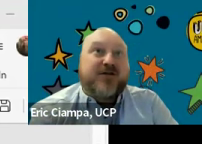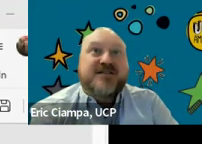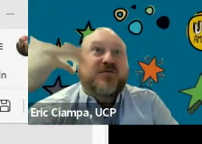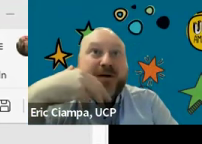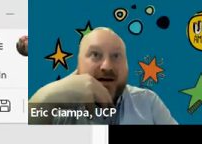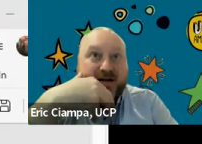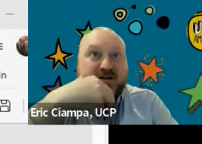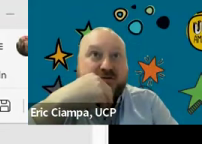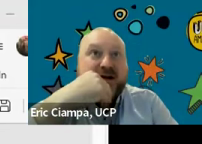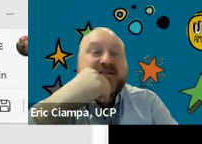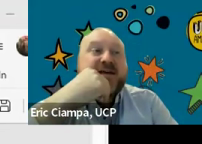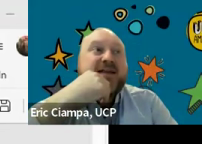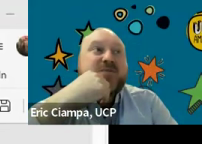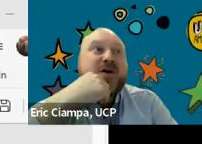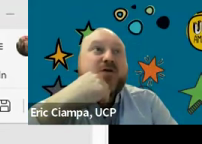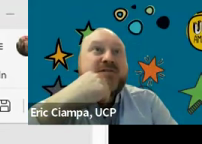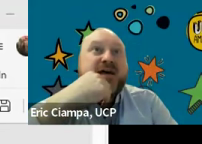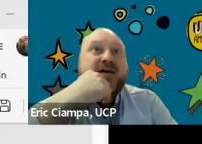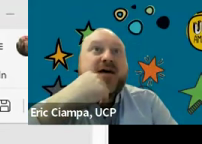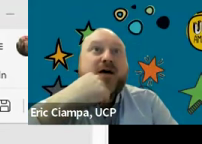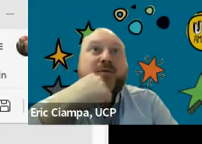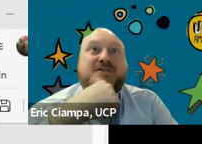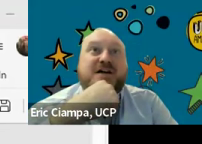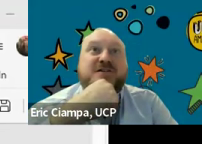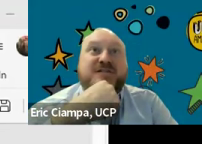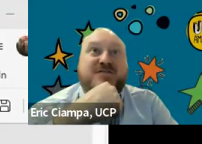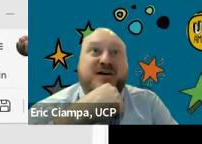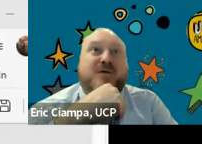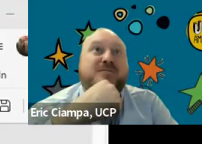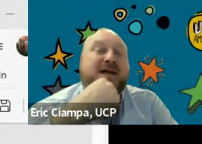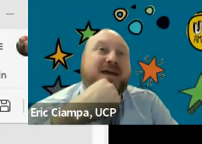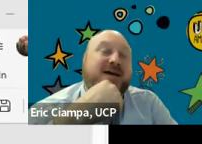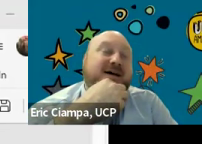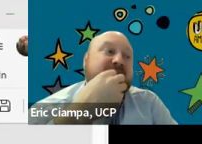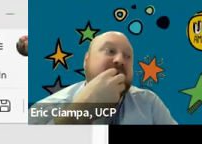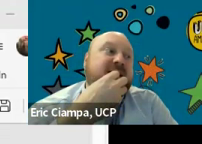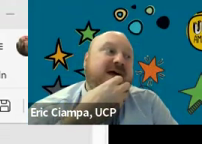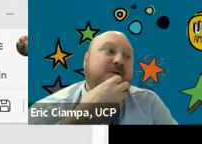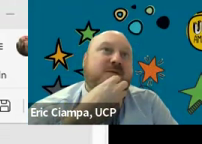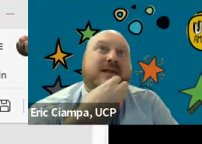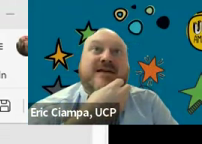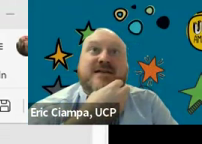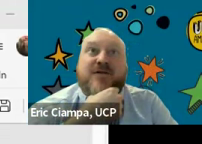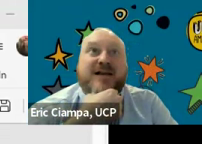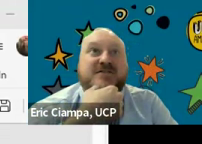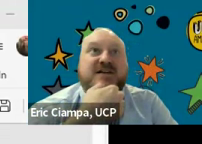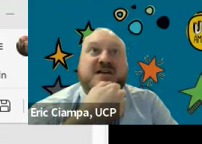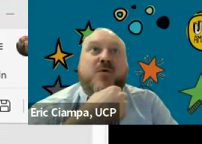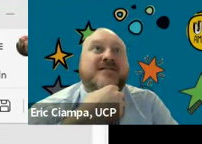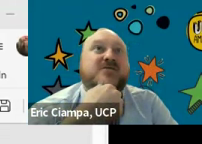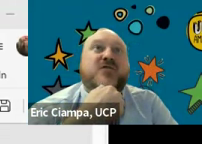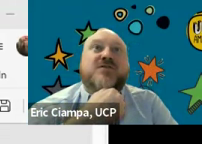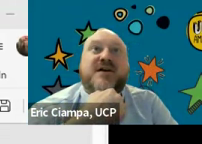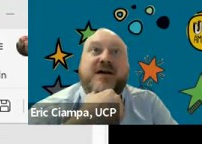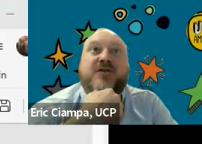This isn't an increase. This would be a cut to your rates. And as we go to, say, a really challenging fiscal year with Medicaid cuts, it would be really easy for legislators to